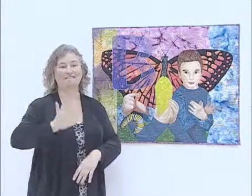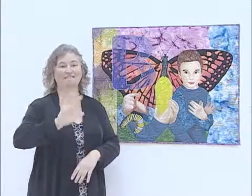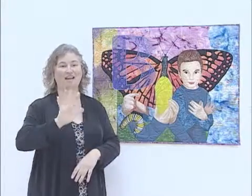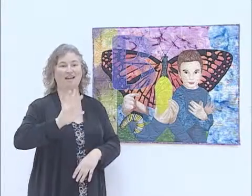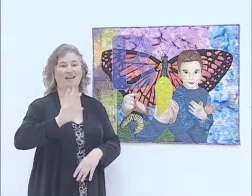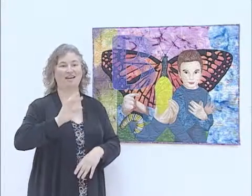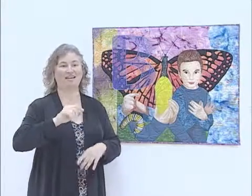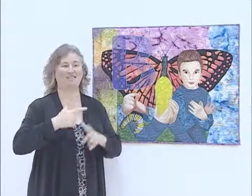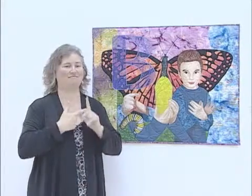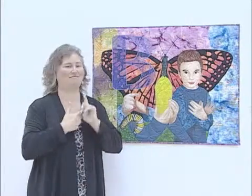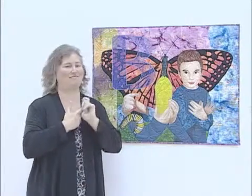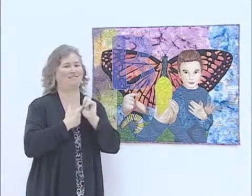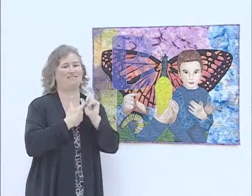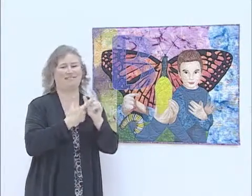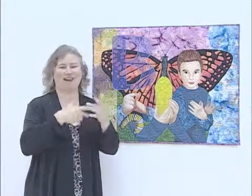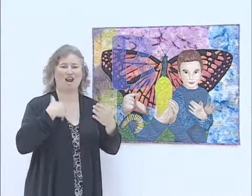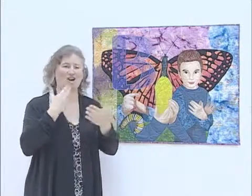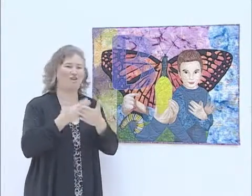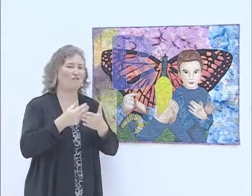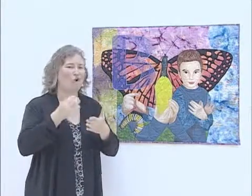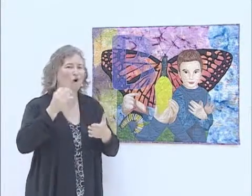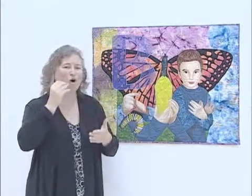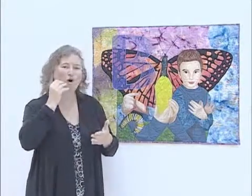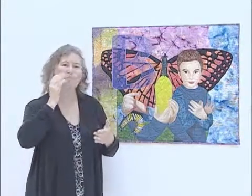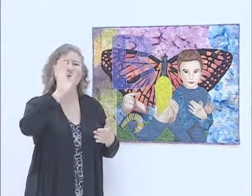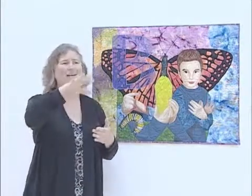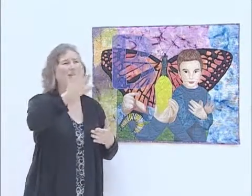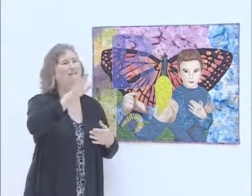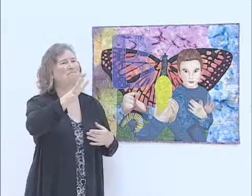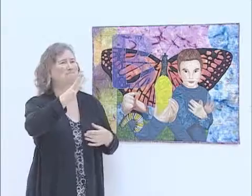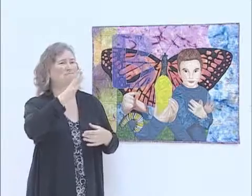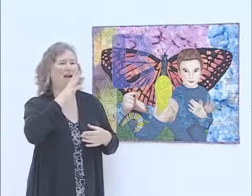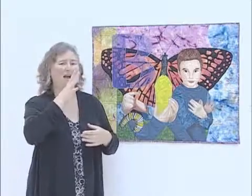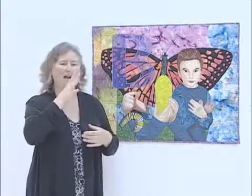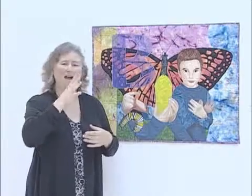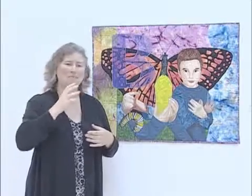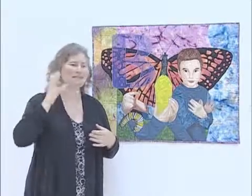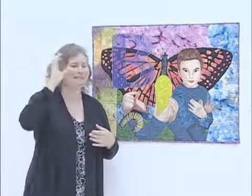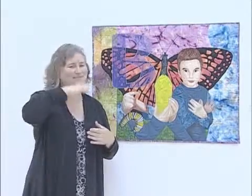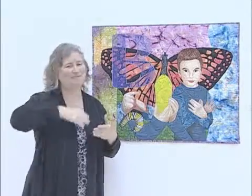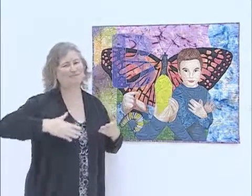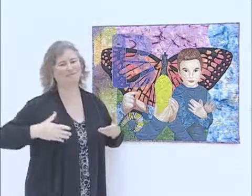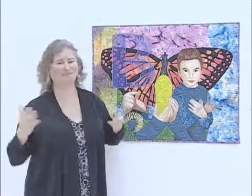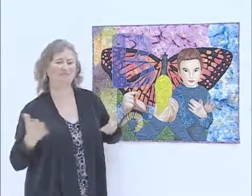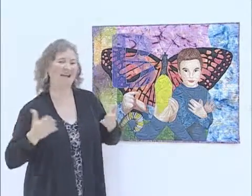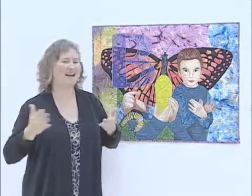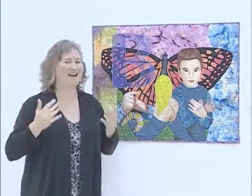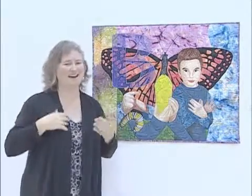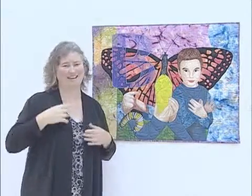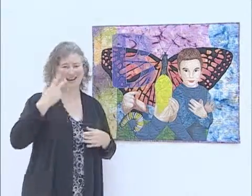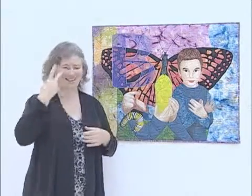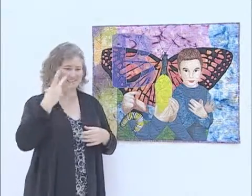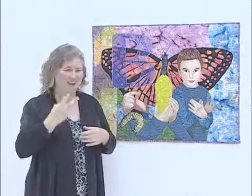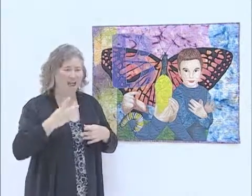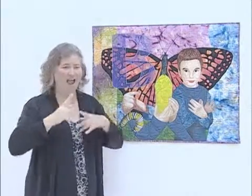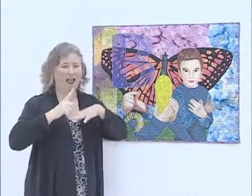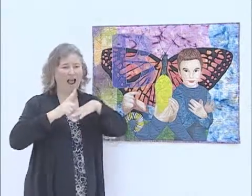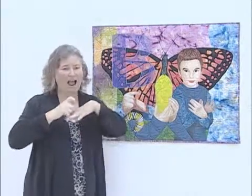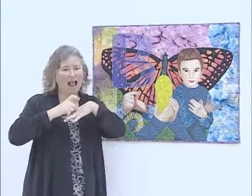was 5 years old, he came rushing home one day, and he said, Mom, guess what? Guess what? I saw,